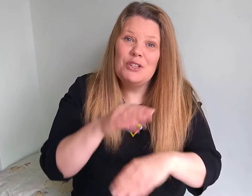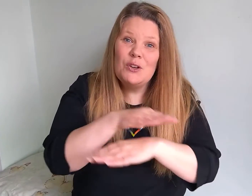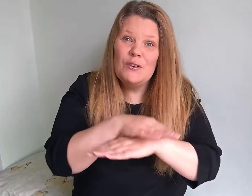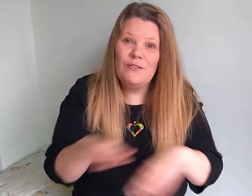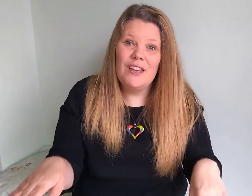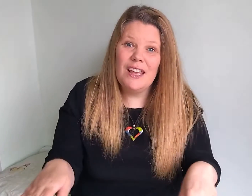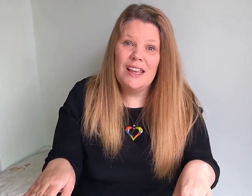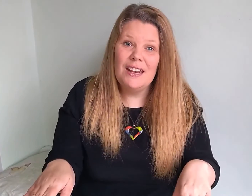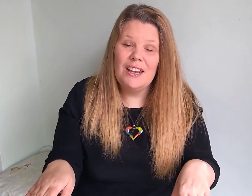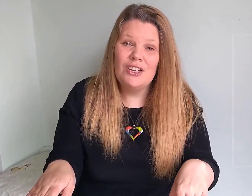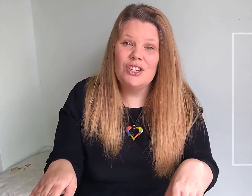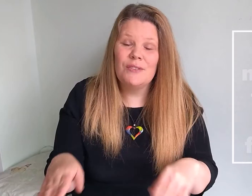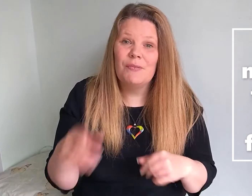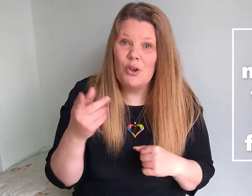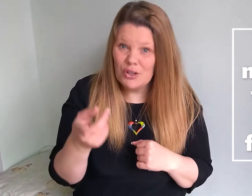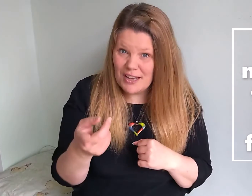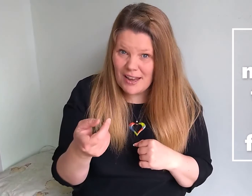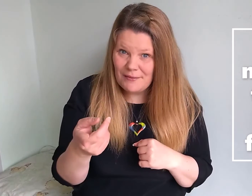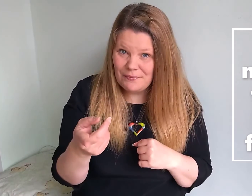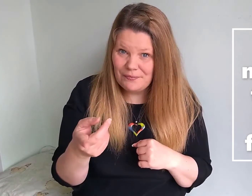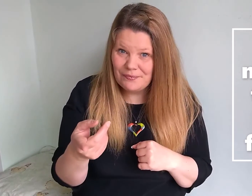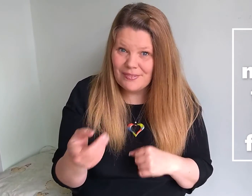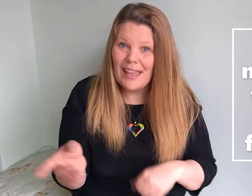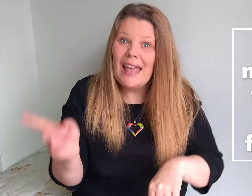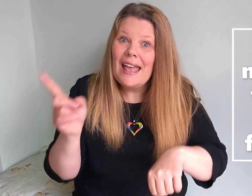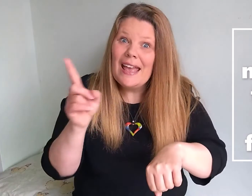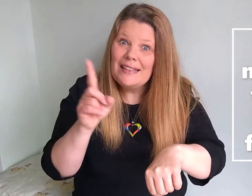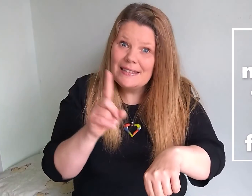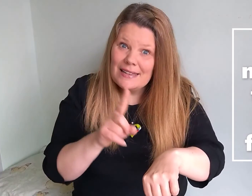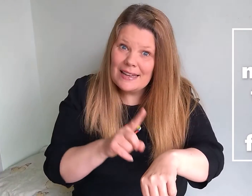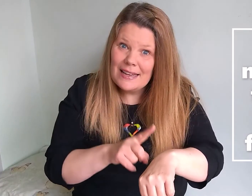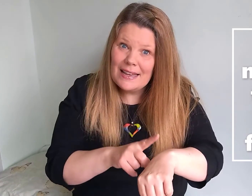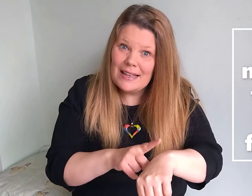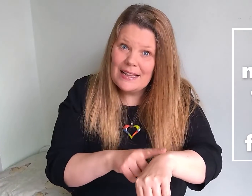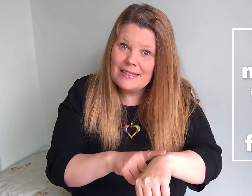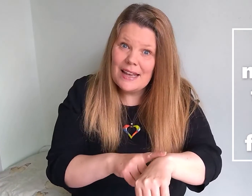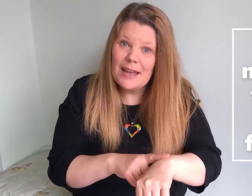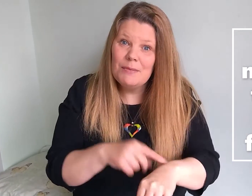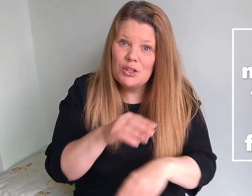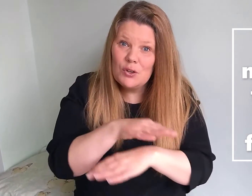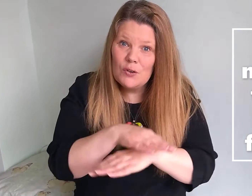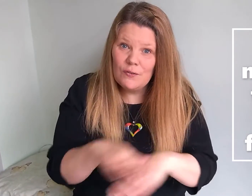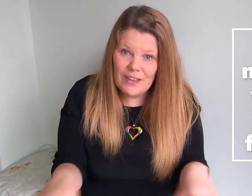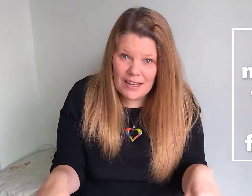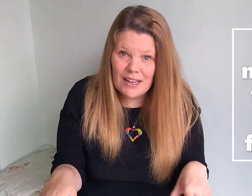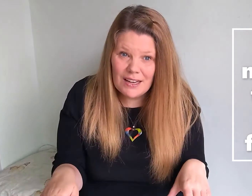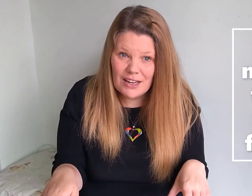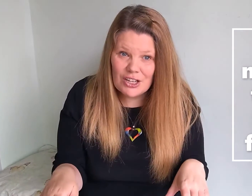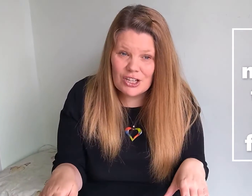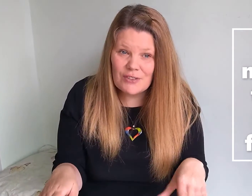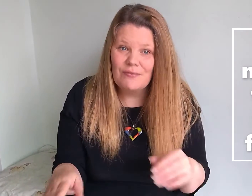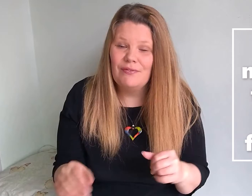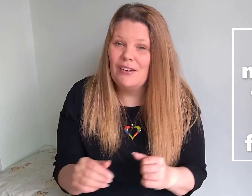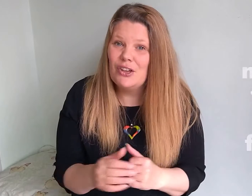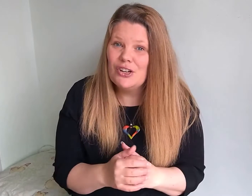to finish. Your turn. It's nearly time to finish. Very